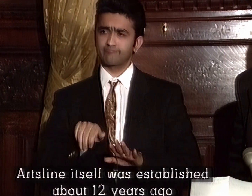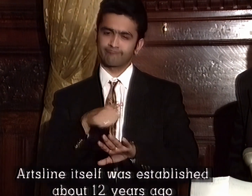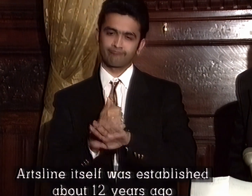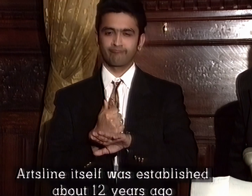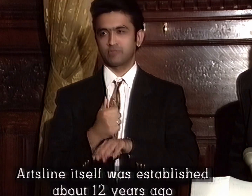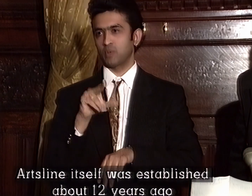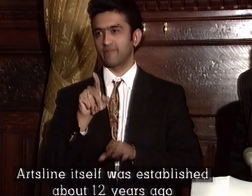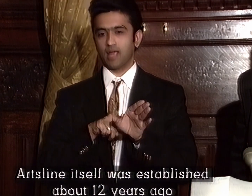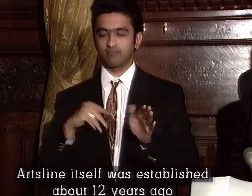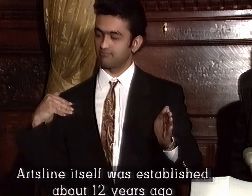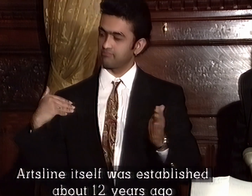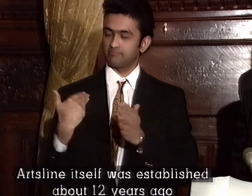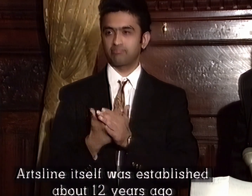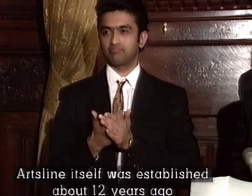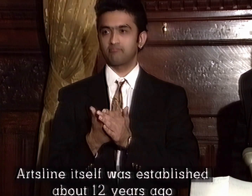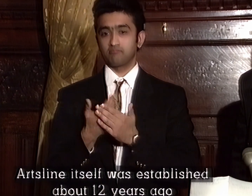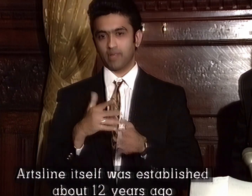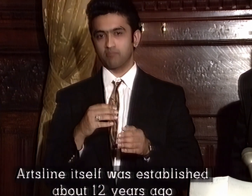Artsline itself was established about 12 years ago